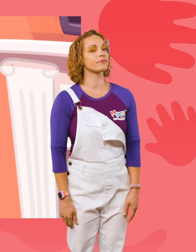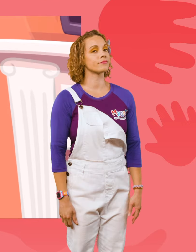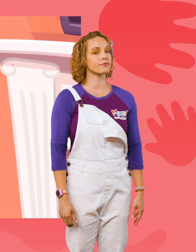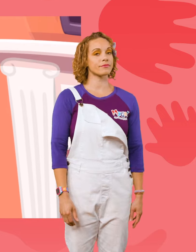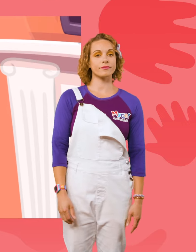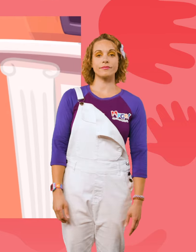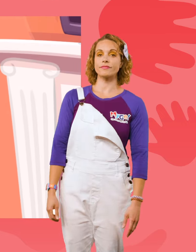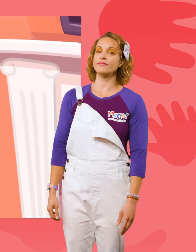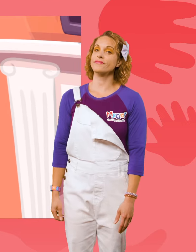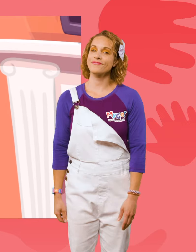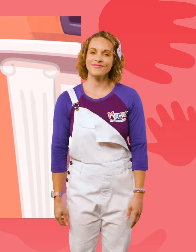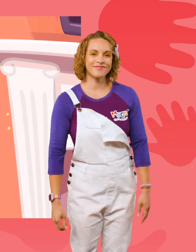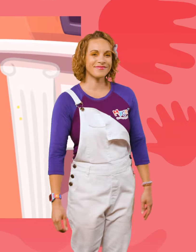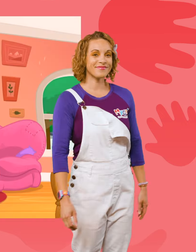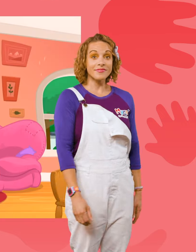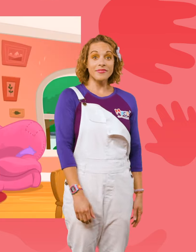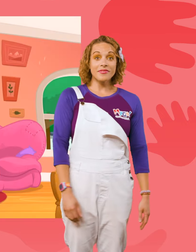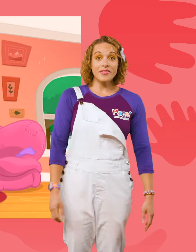while.